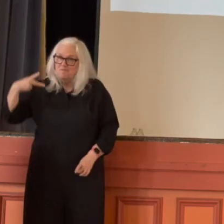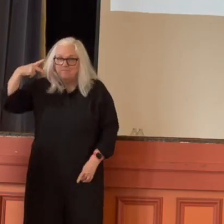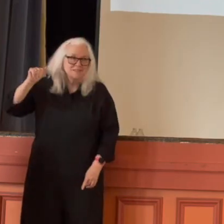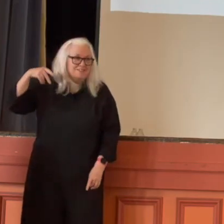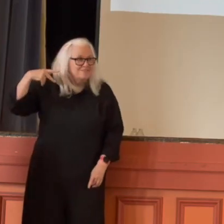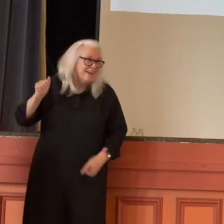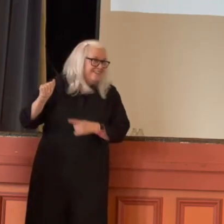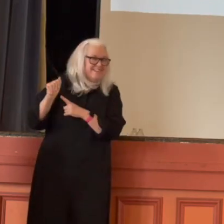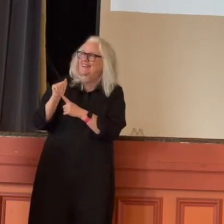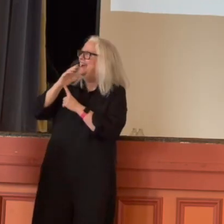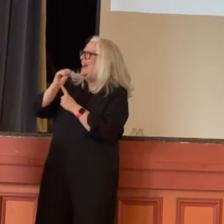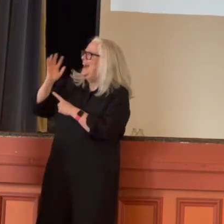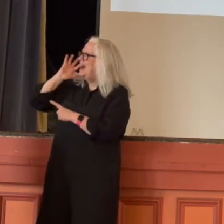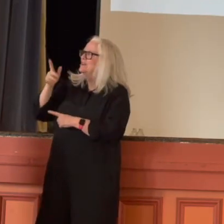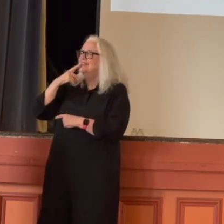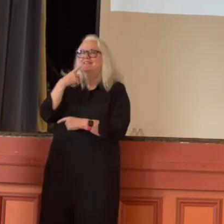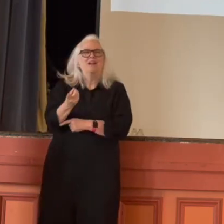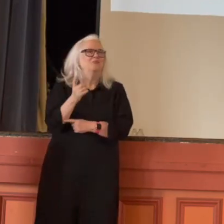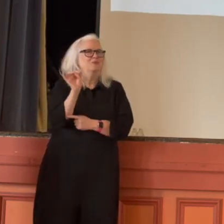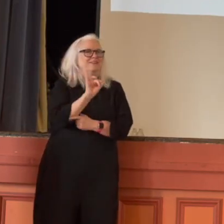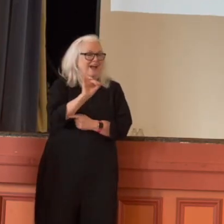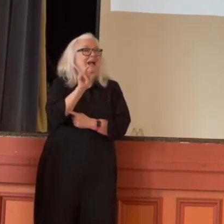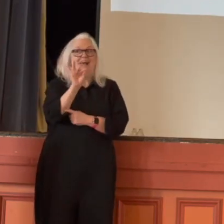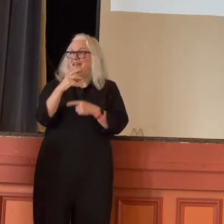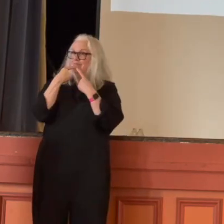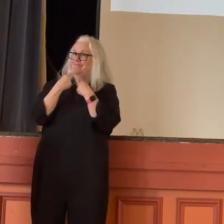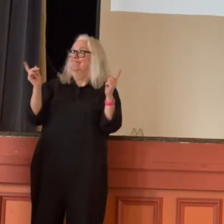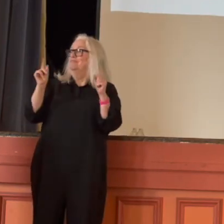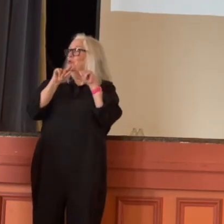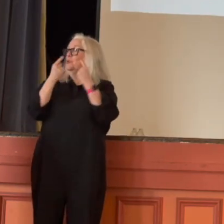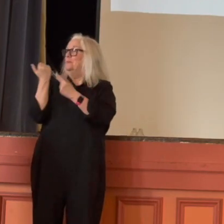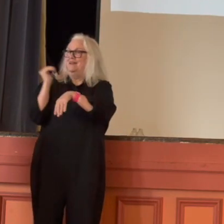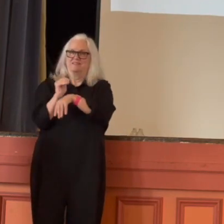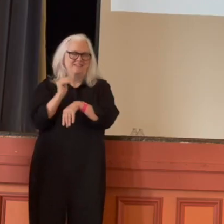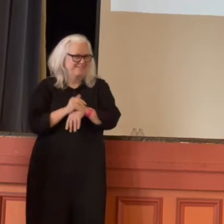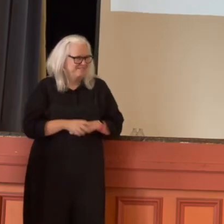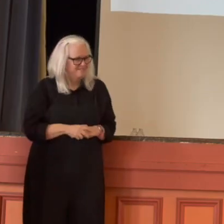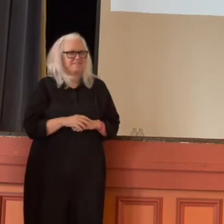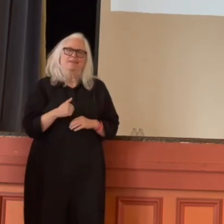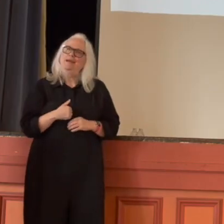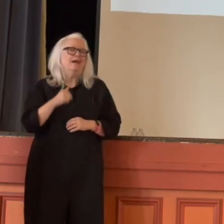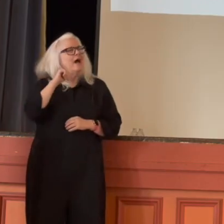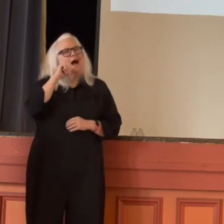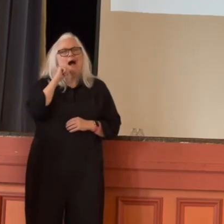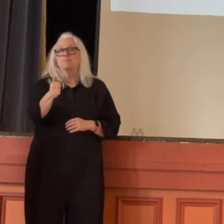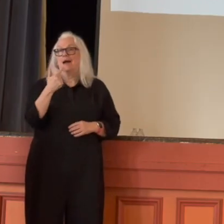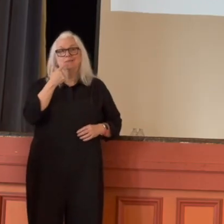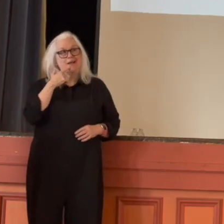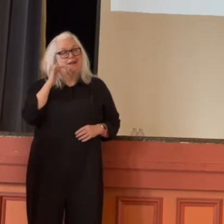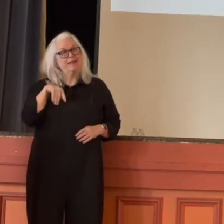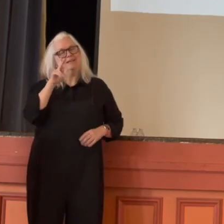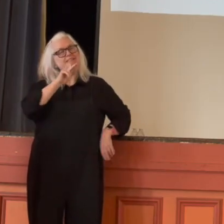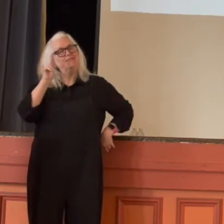Pennsylvania. And I will tell you, just like I told the group last night, I am not making a claim that he's a